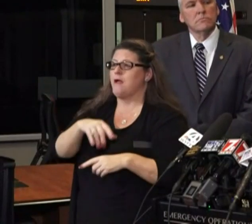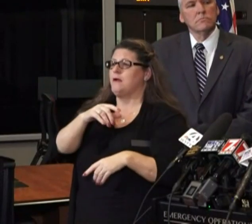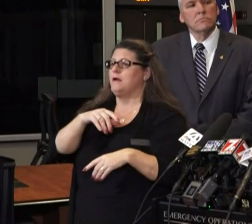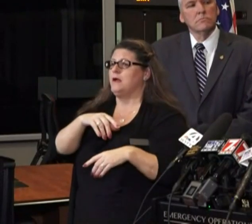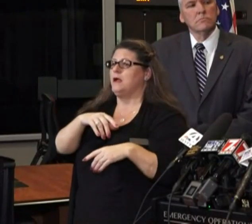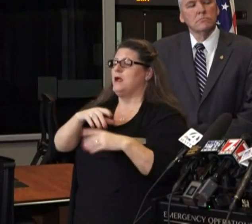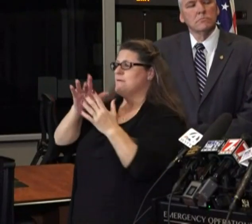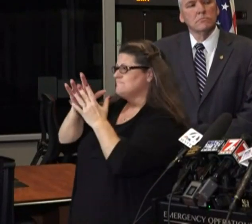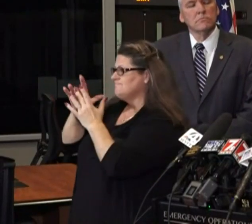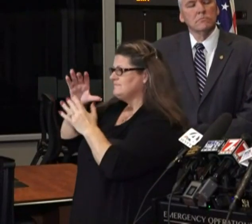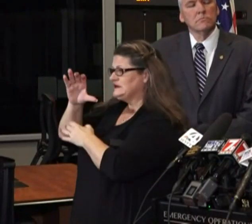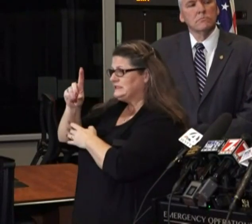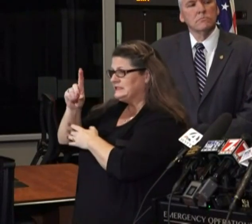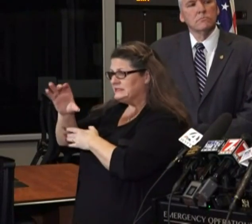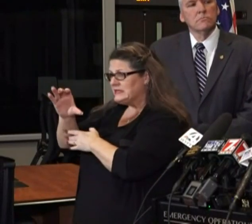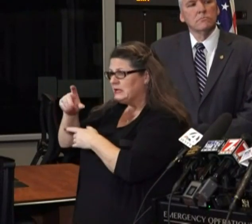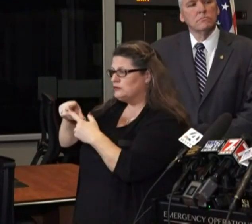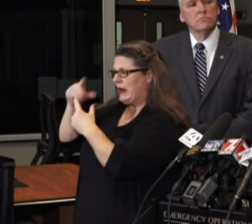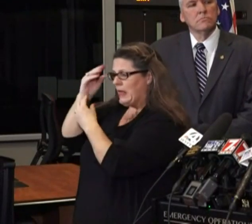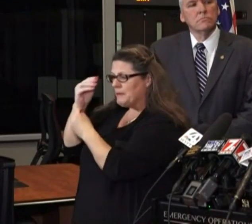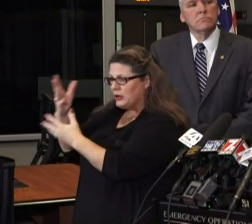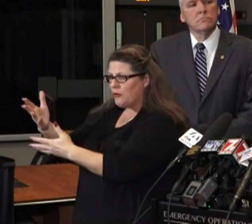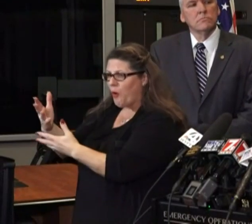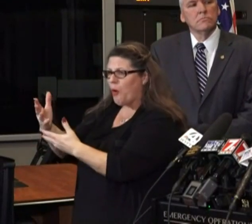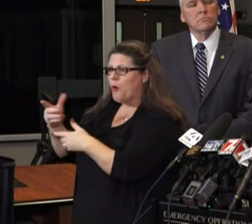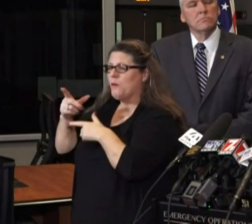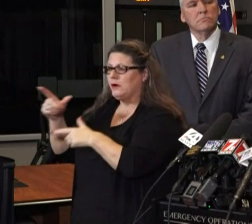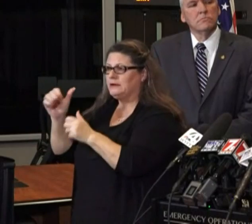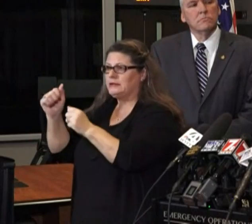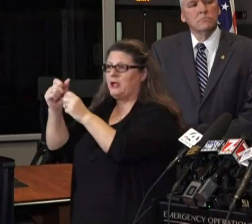implement their protocols in looking at